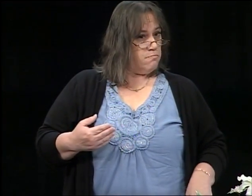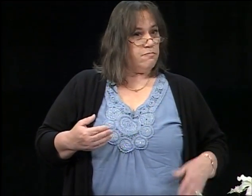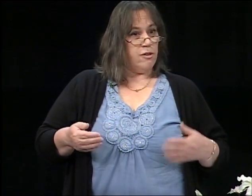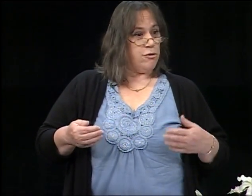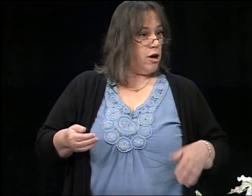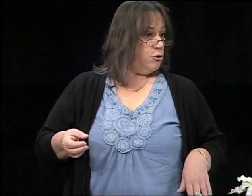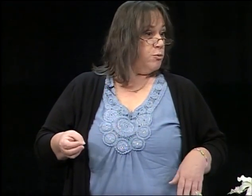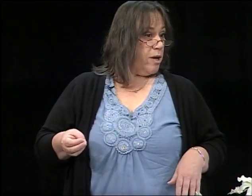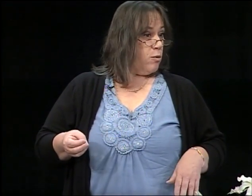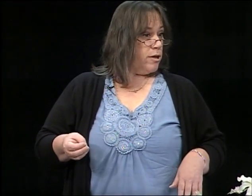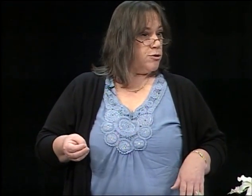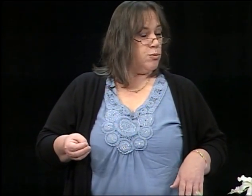If not, you may want to do one.